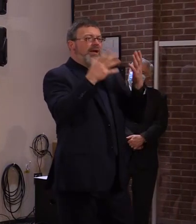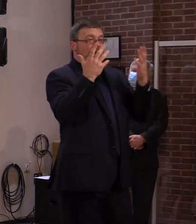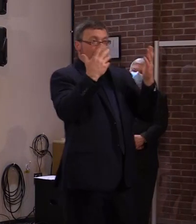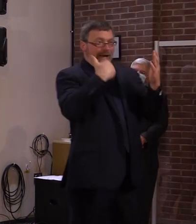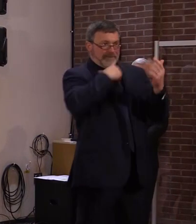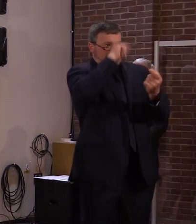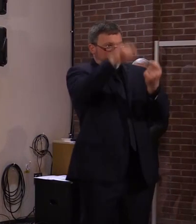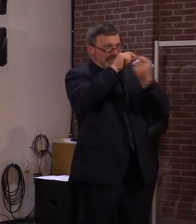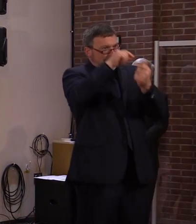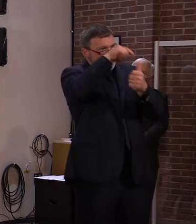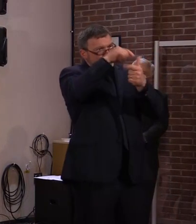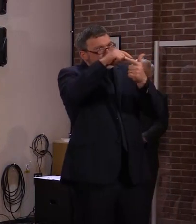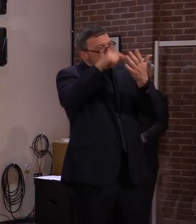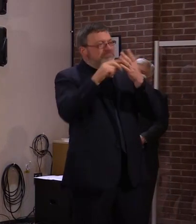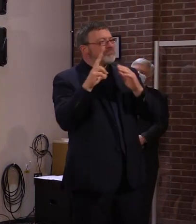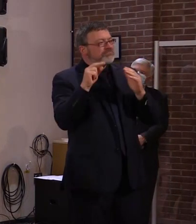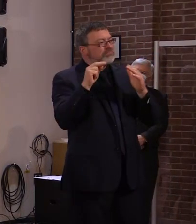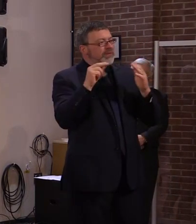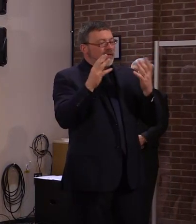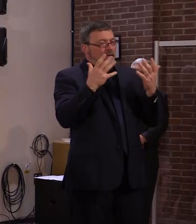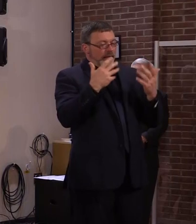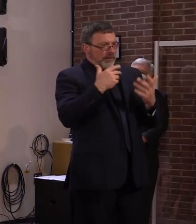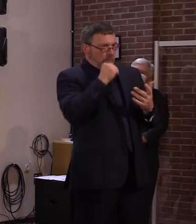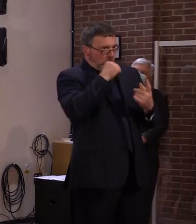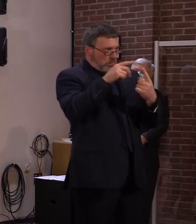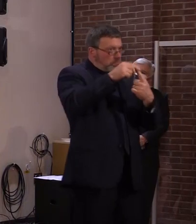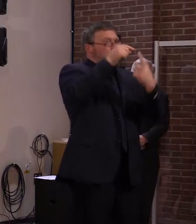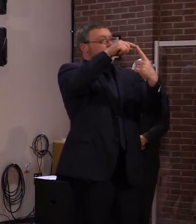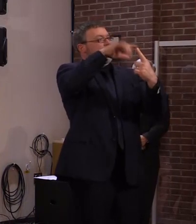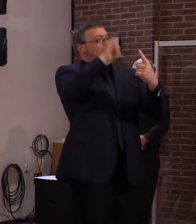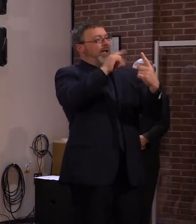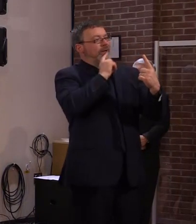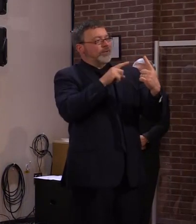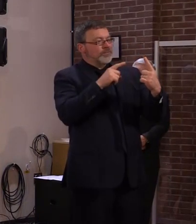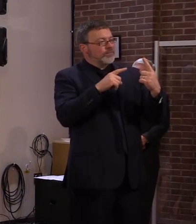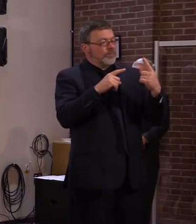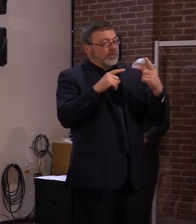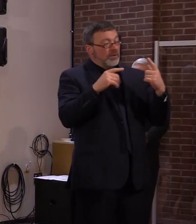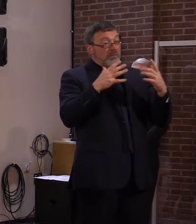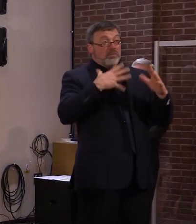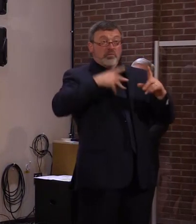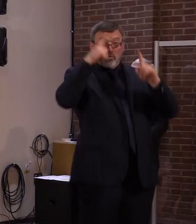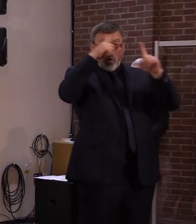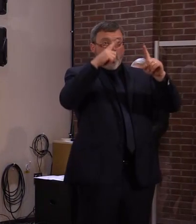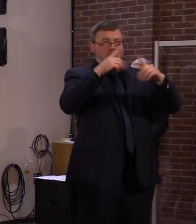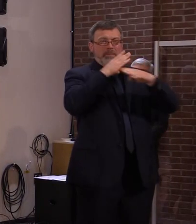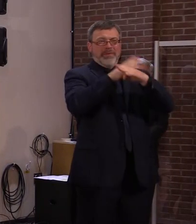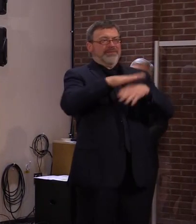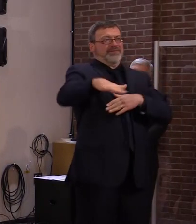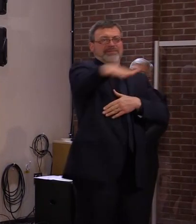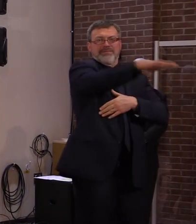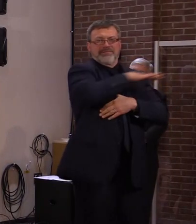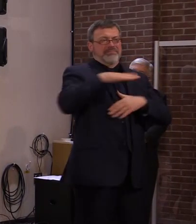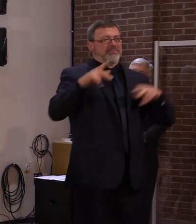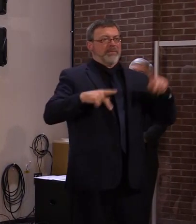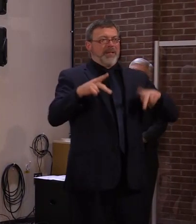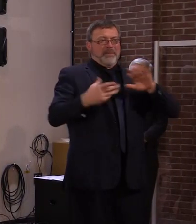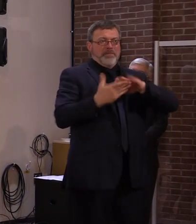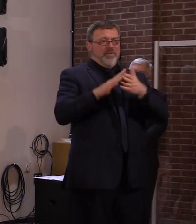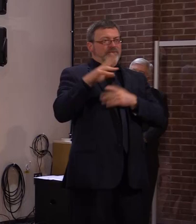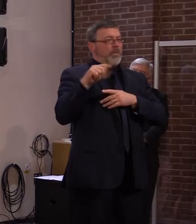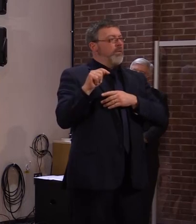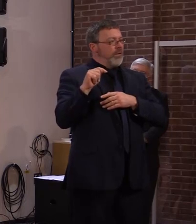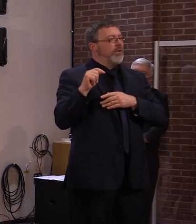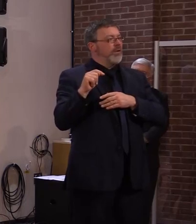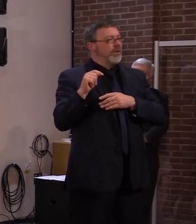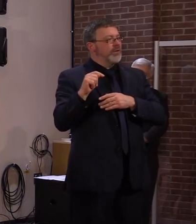From the very beginning, we've said we want to protect our healthcare system. So that's our goal. That's our priority. So there are a number of different factors